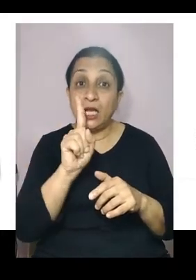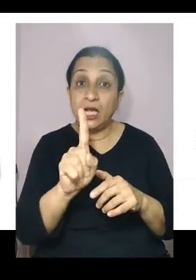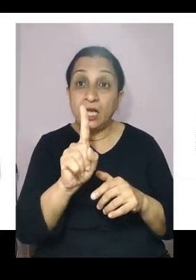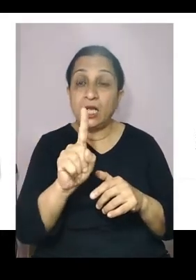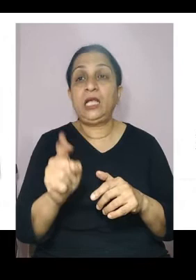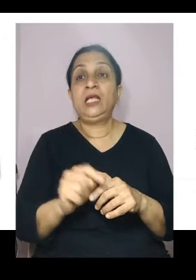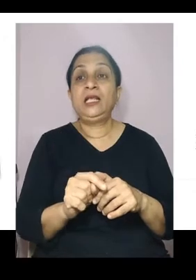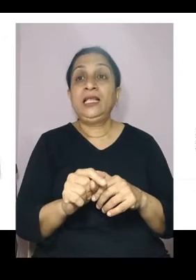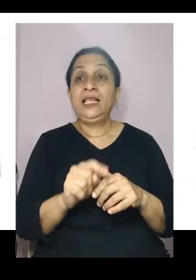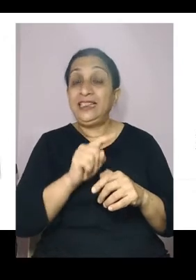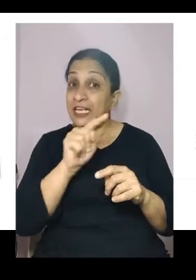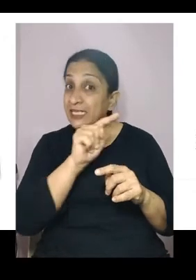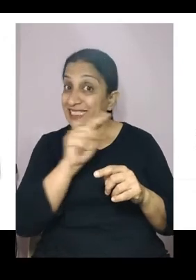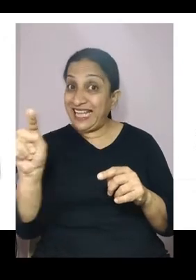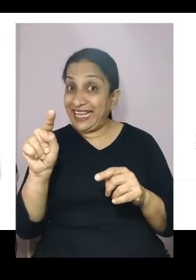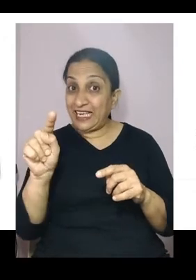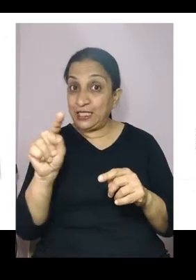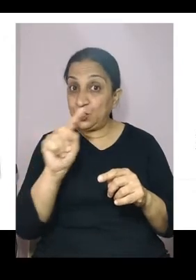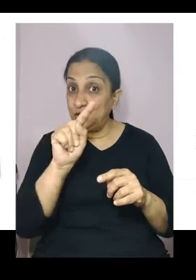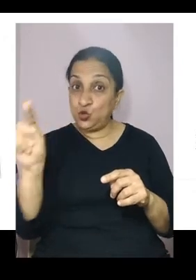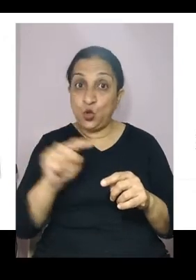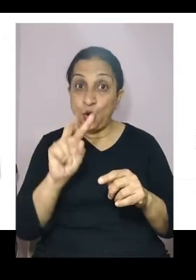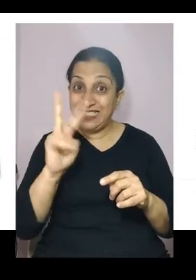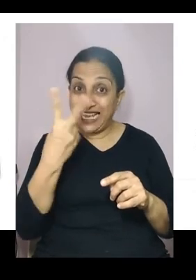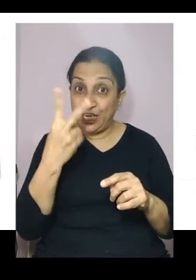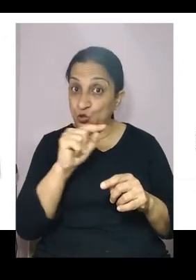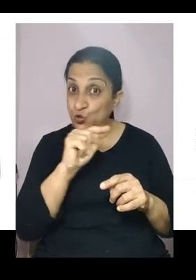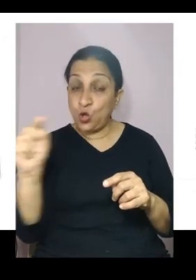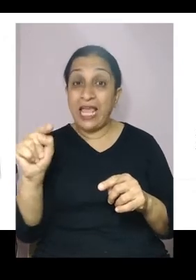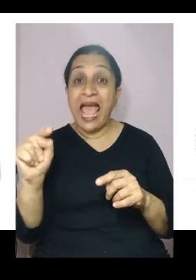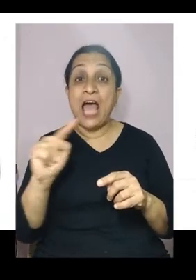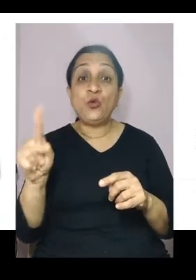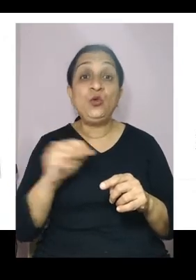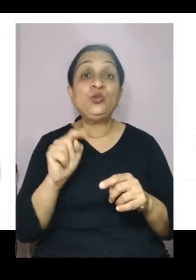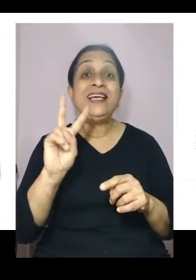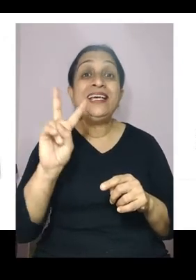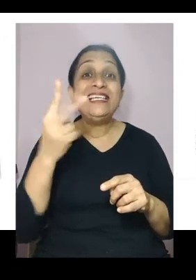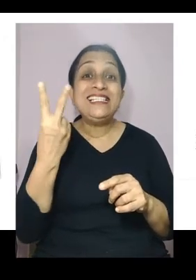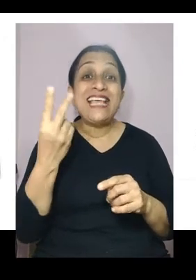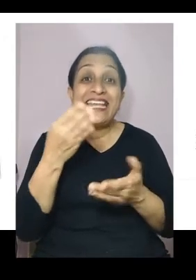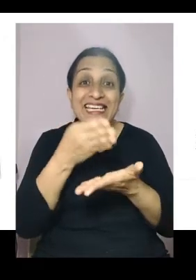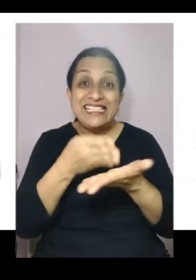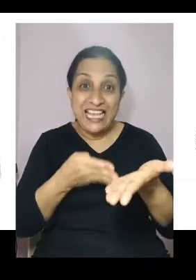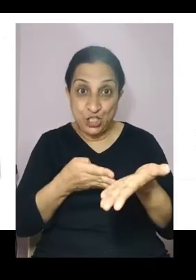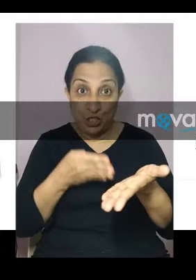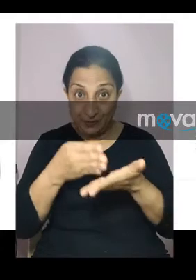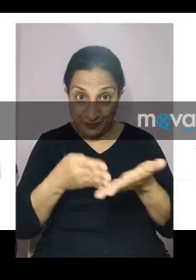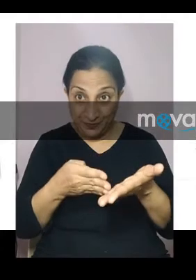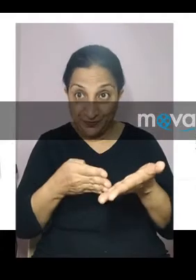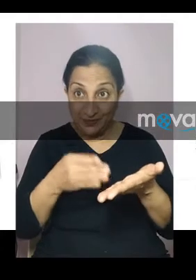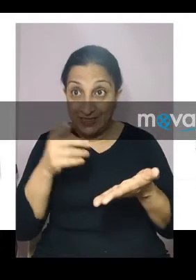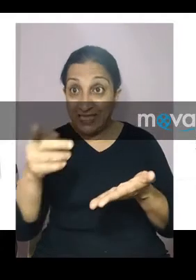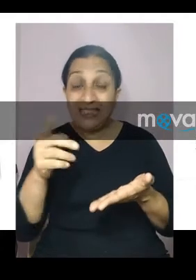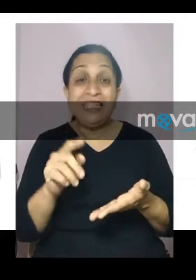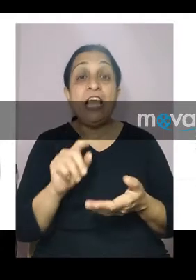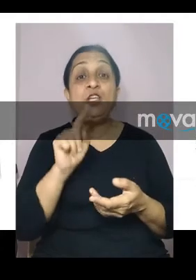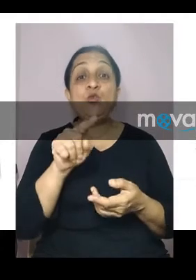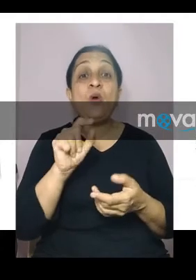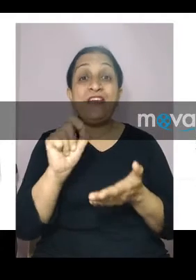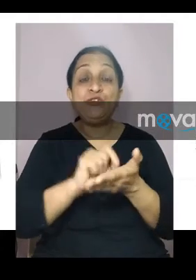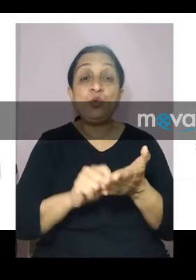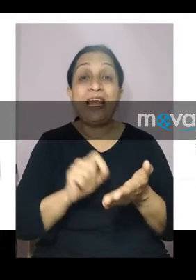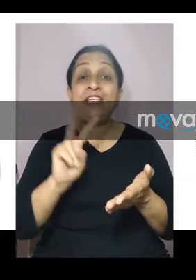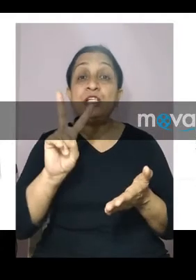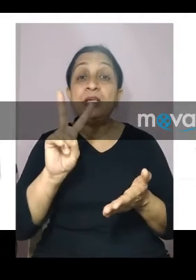1. Then second you draw the arrow to the second section. There